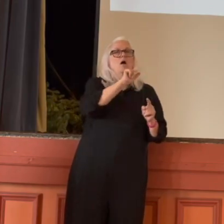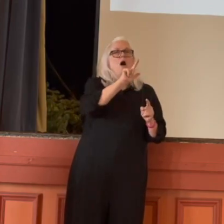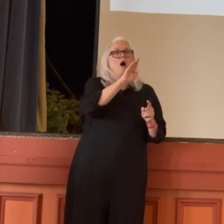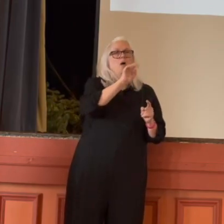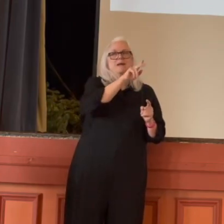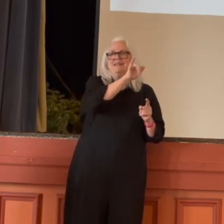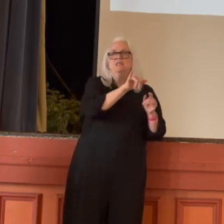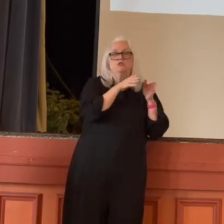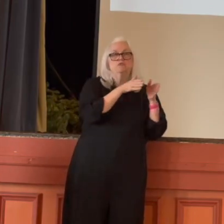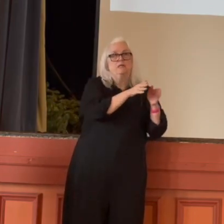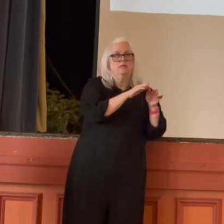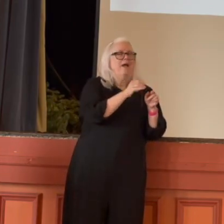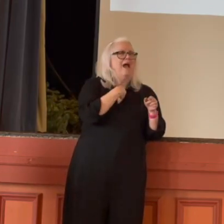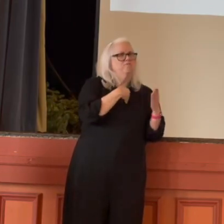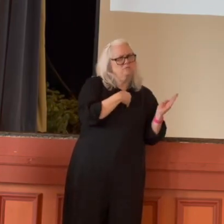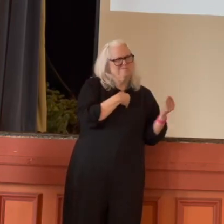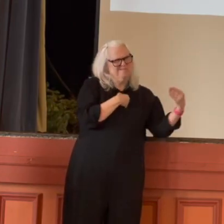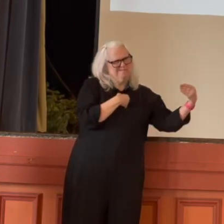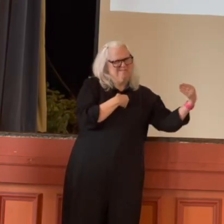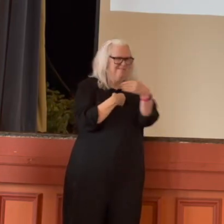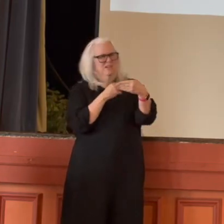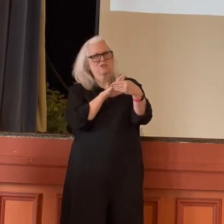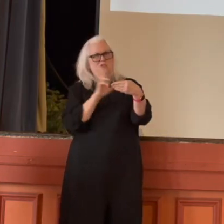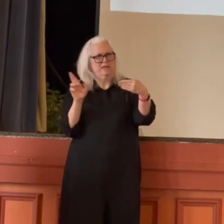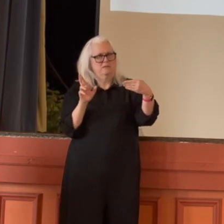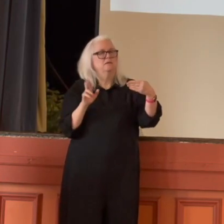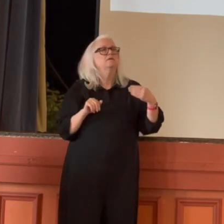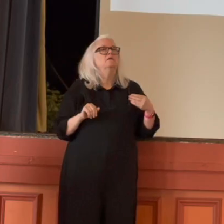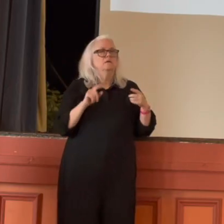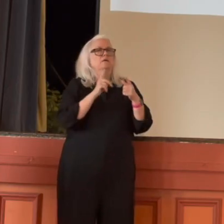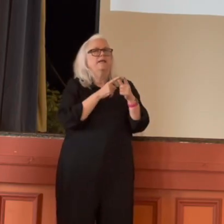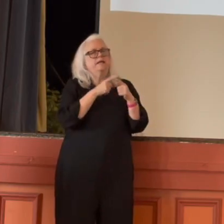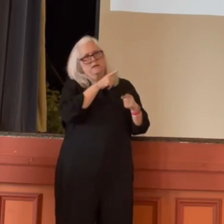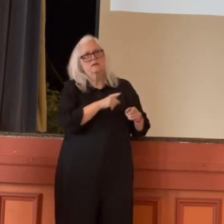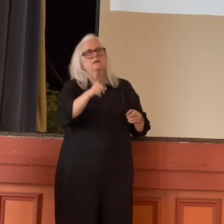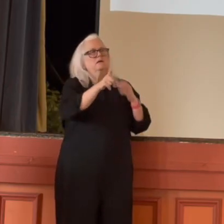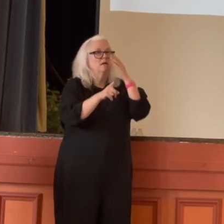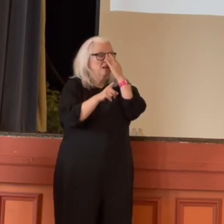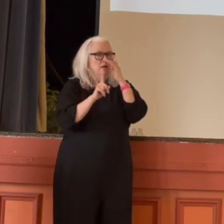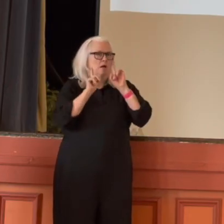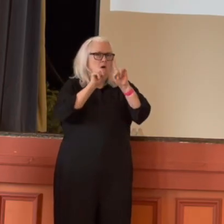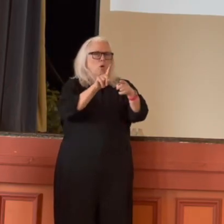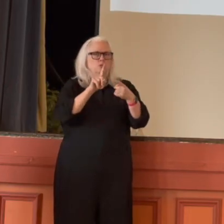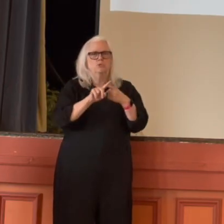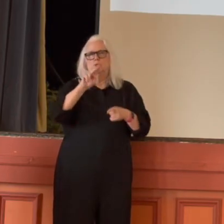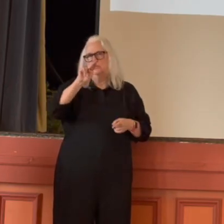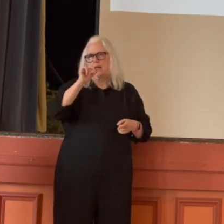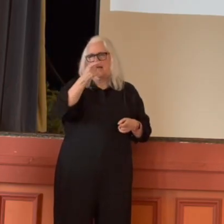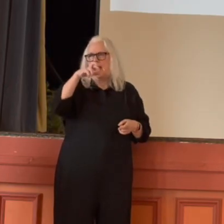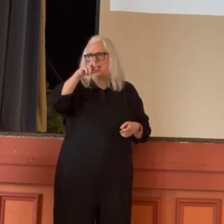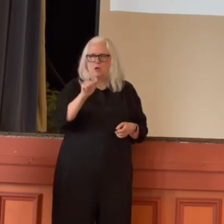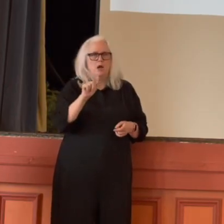right across Bird Island and out to the Niagara River. And so this sewer was constructed to drain the